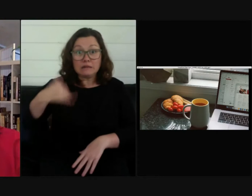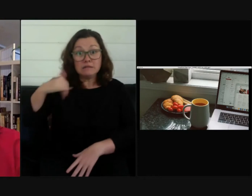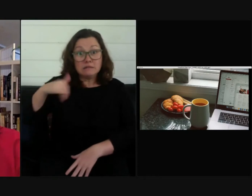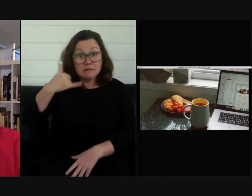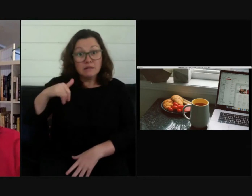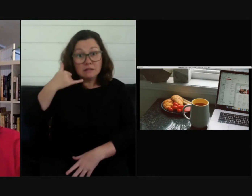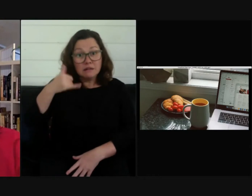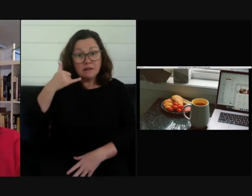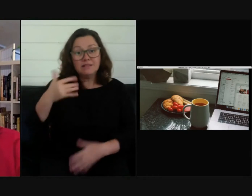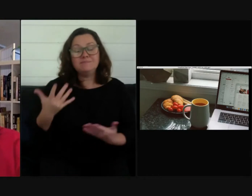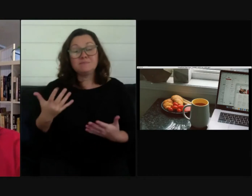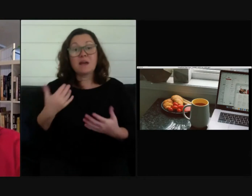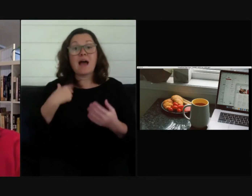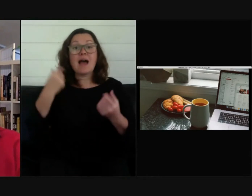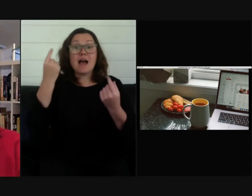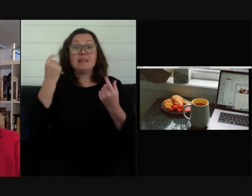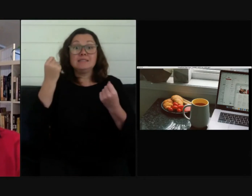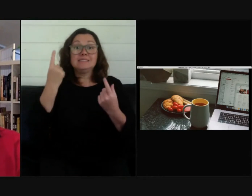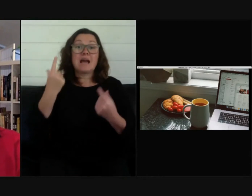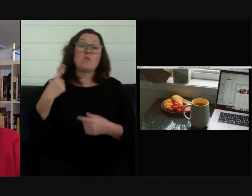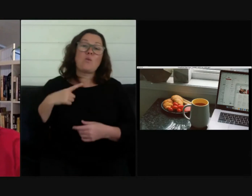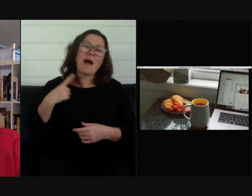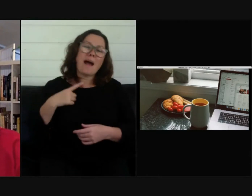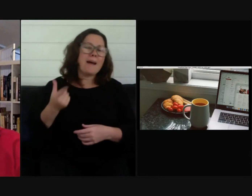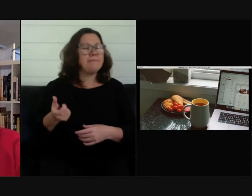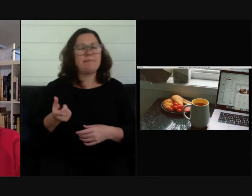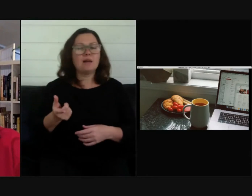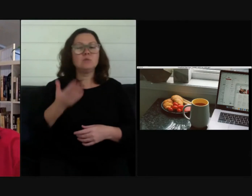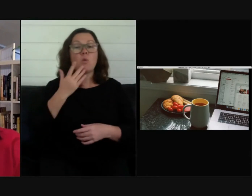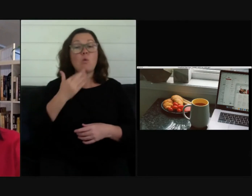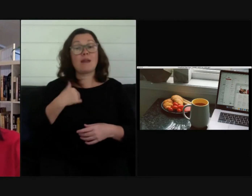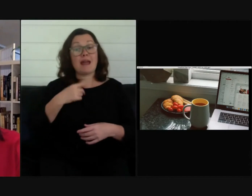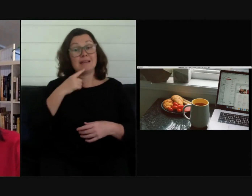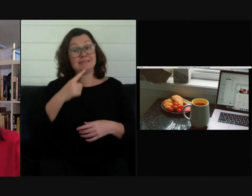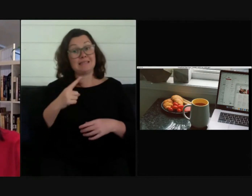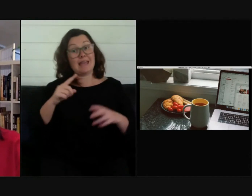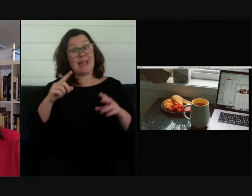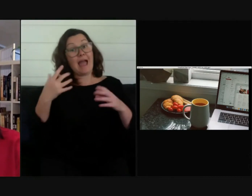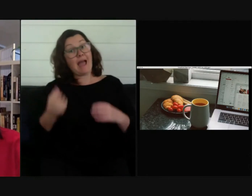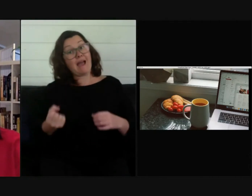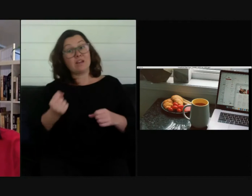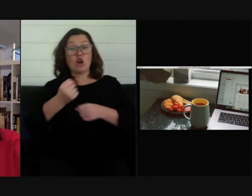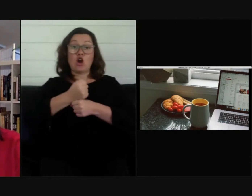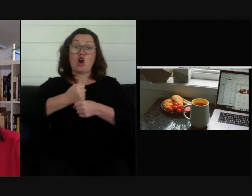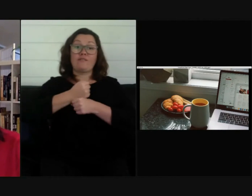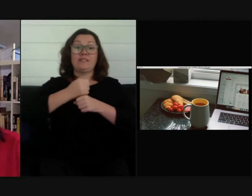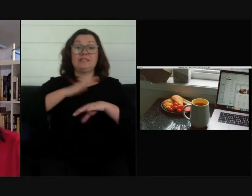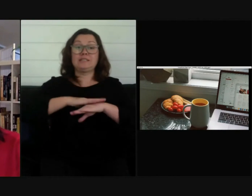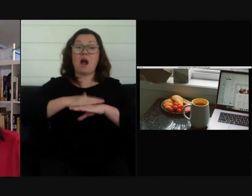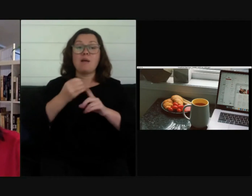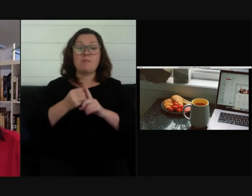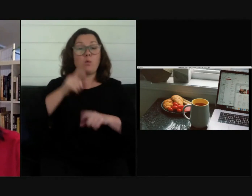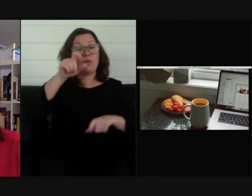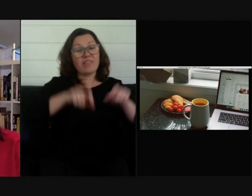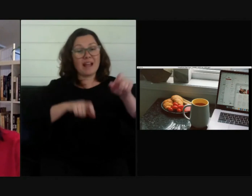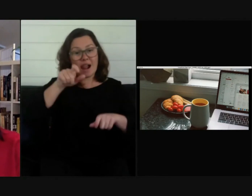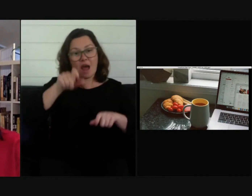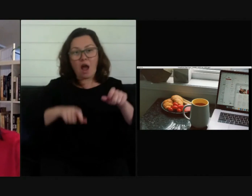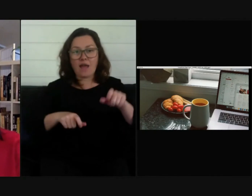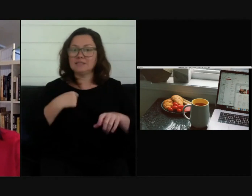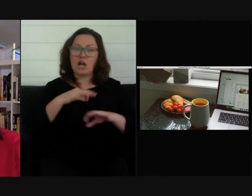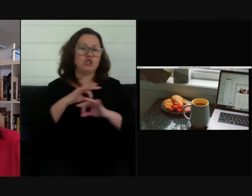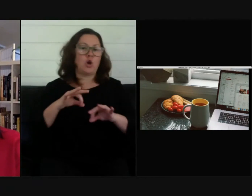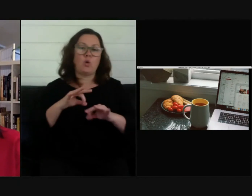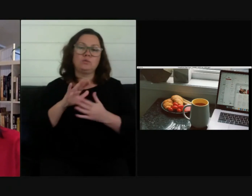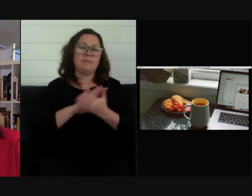I'm suggesting when I'm talking about coffee time with clients. Check in with them. How are they doing? Are they